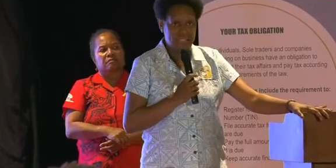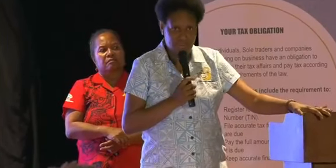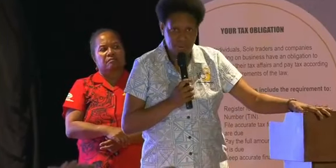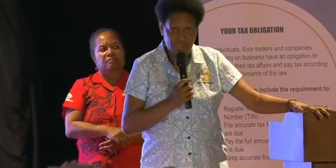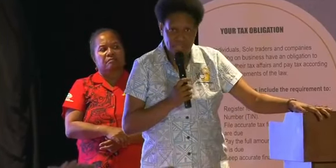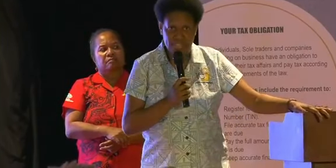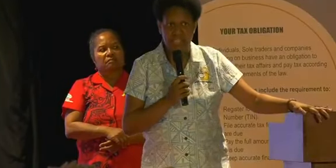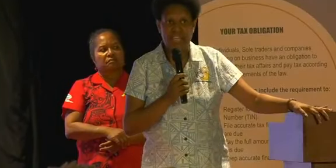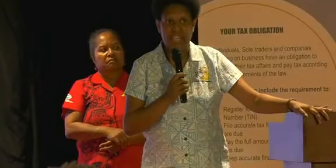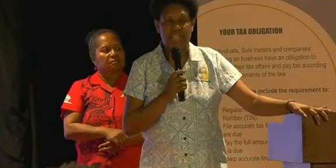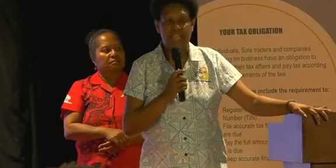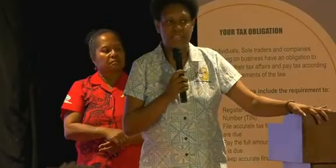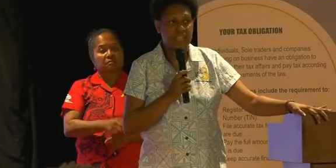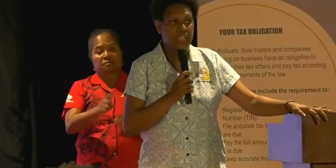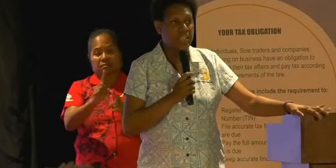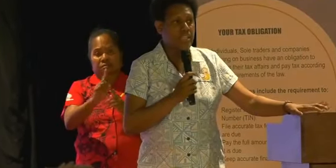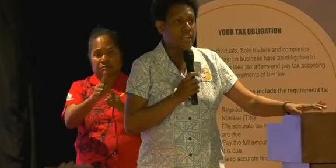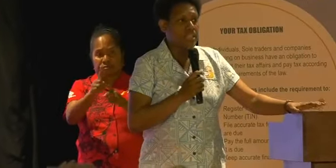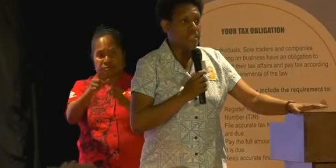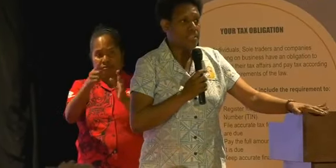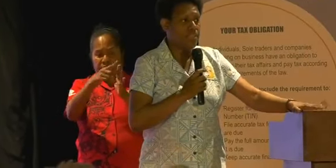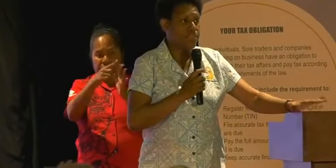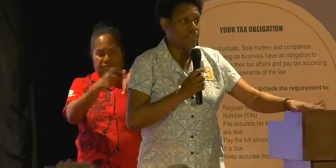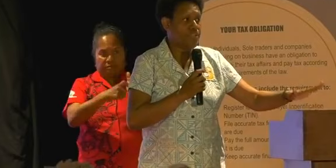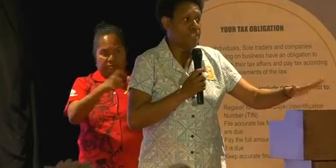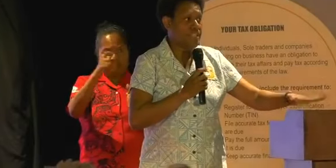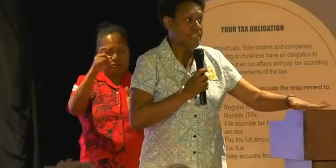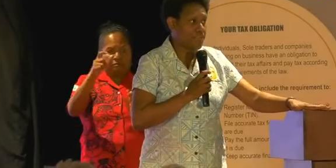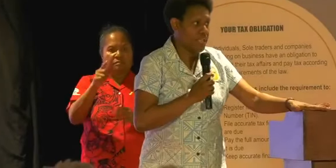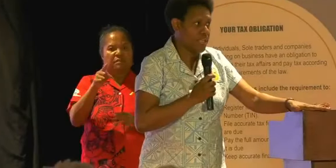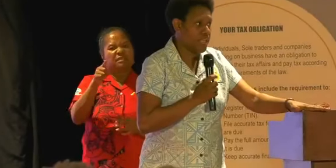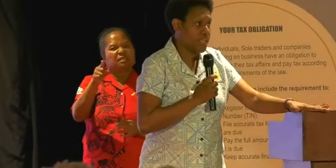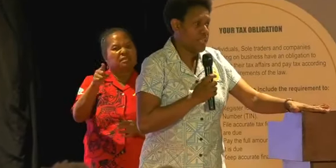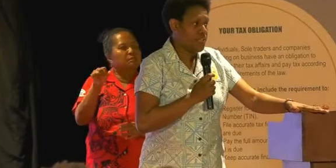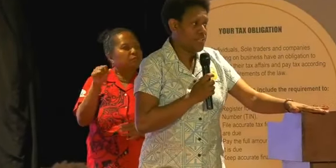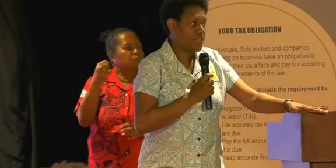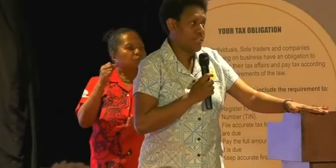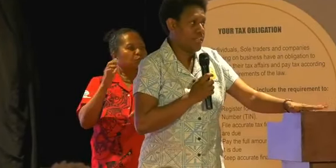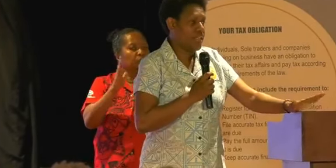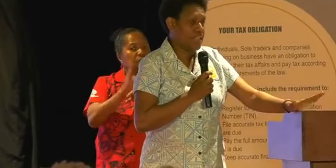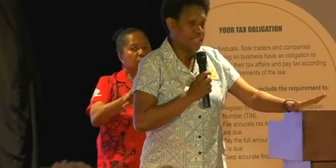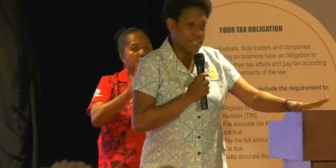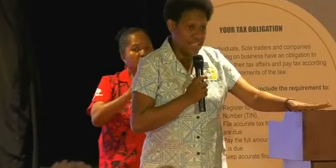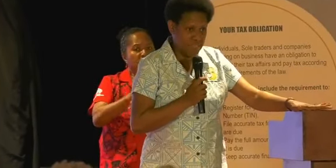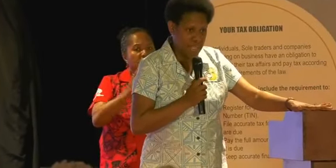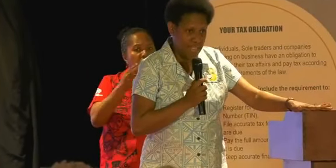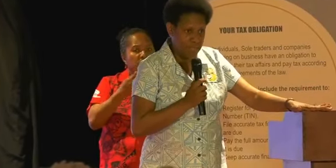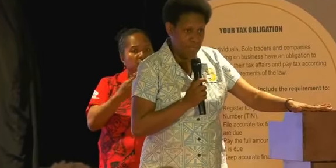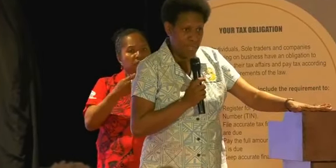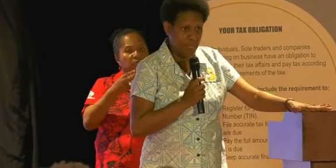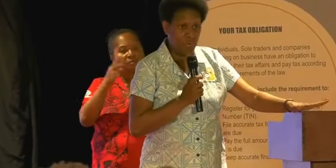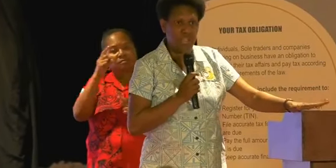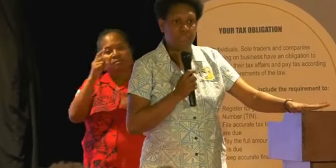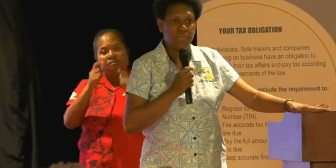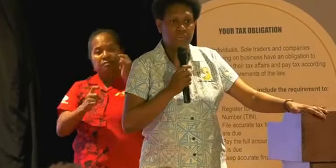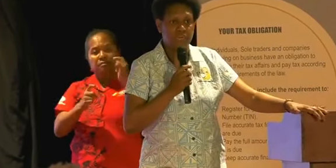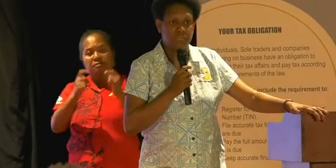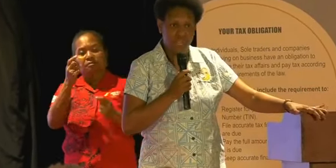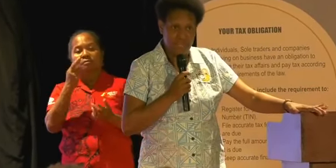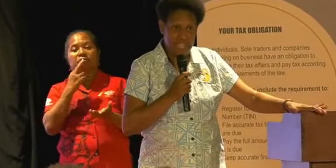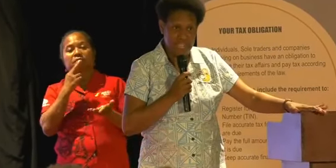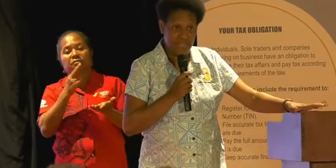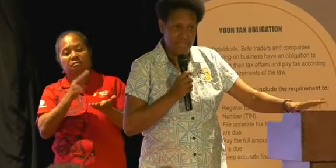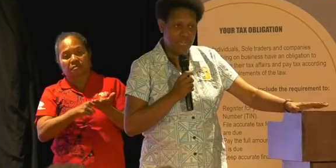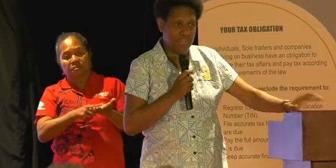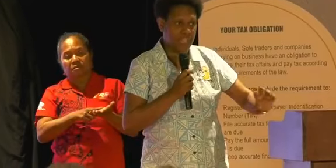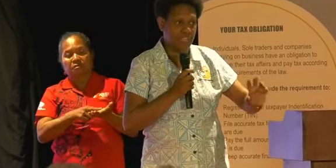There is a process in the IRC that if you disagree to the assessment that mipla working law